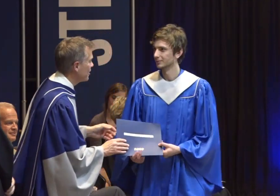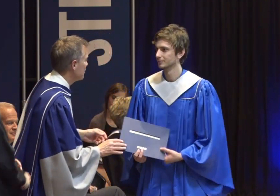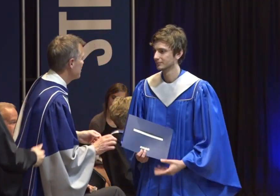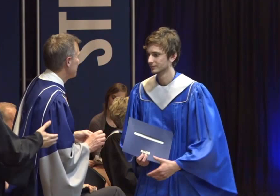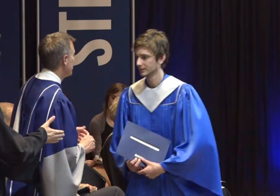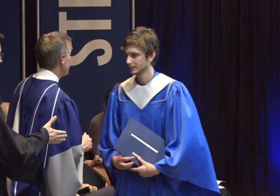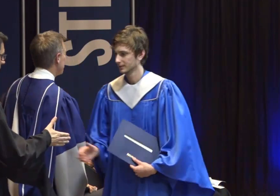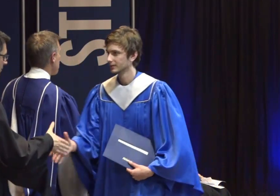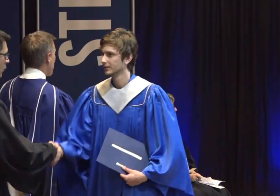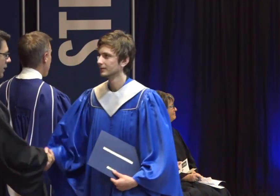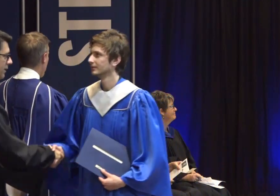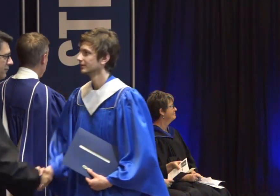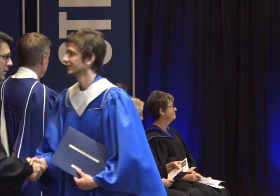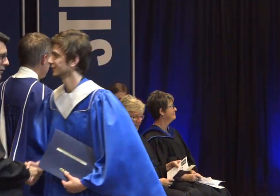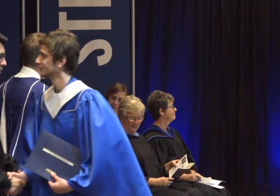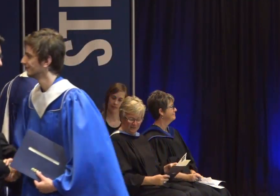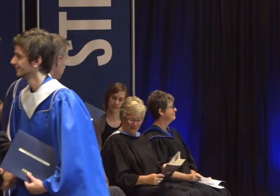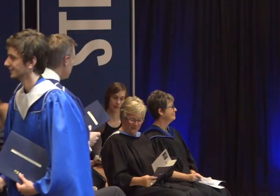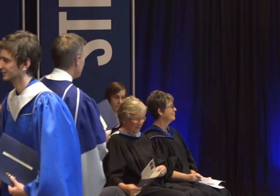Candace Moore.